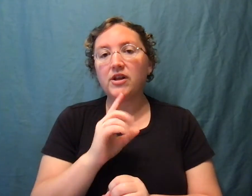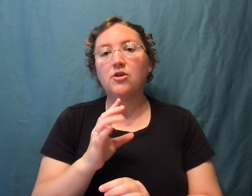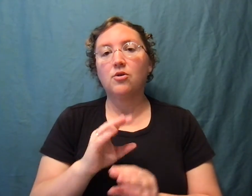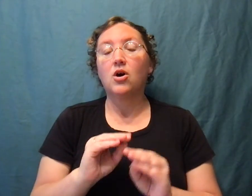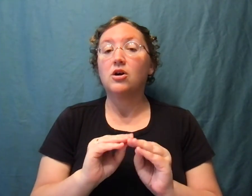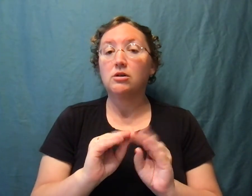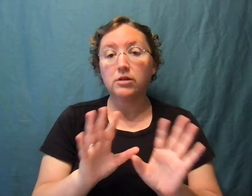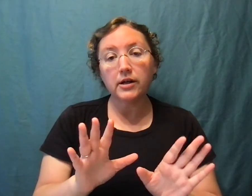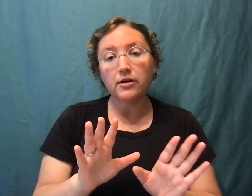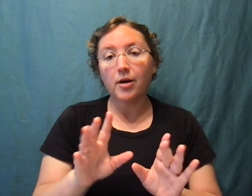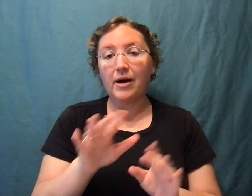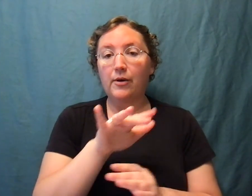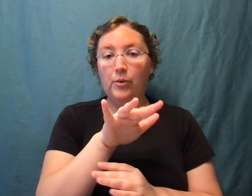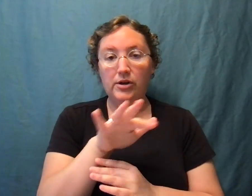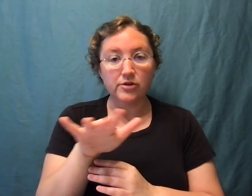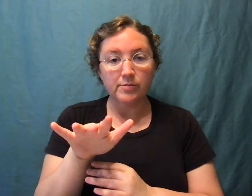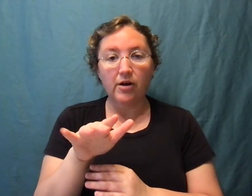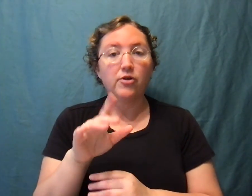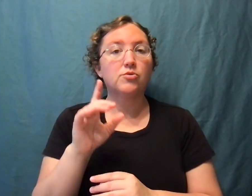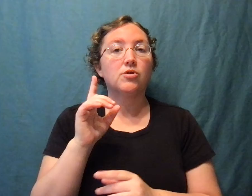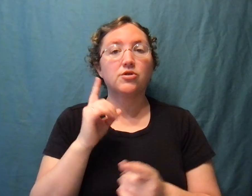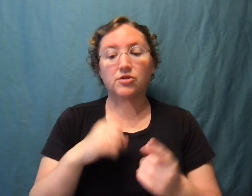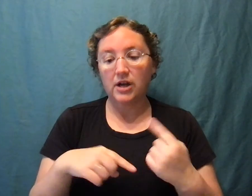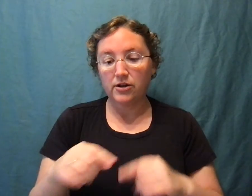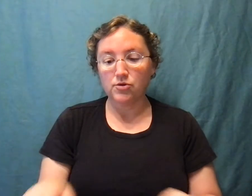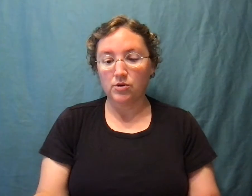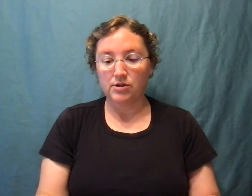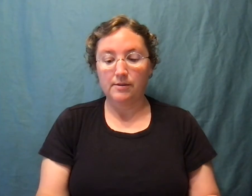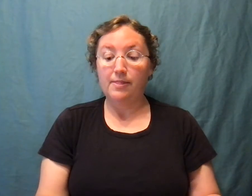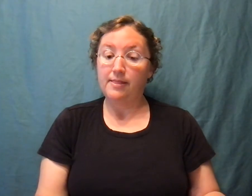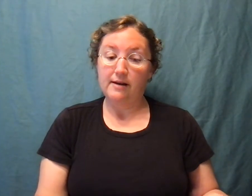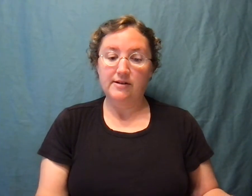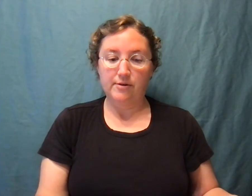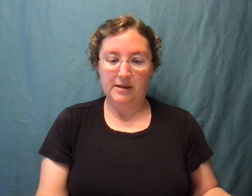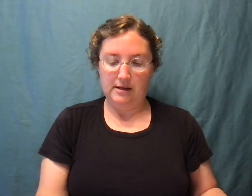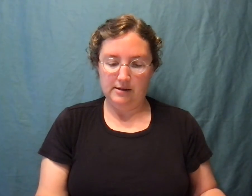you are clear about when you spell those words or sign those words. They have different meanings.